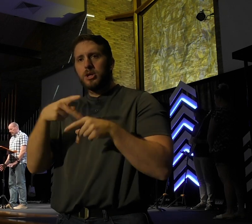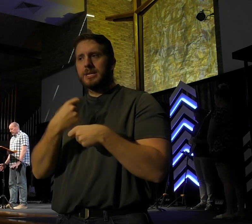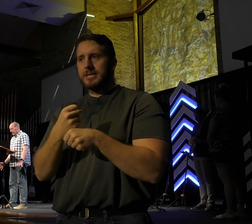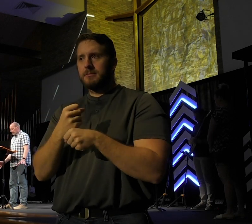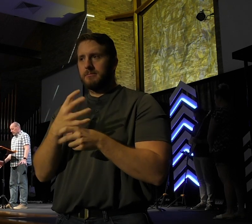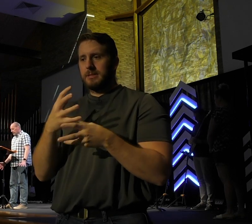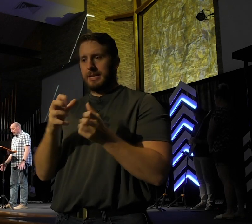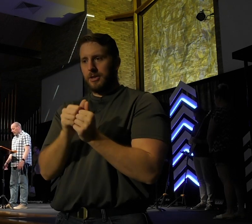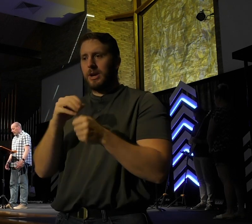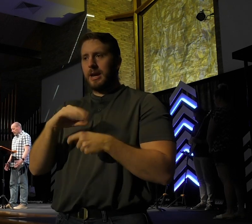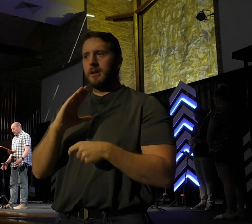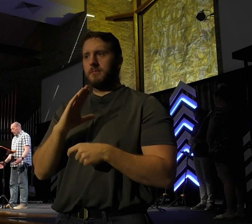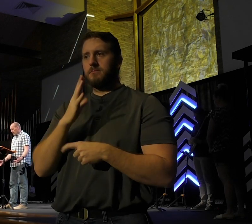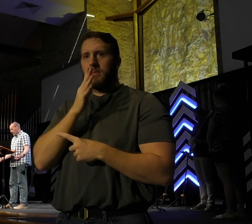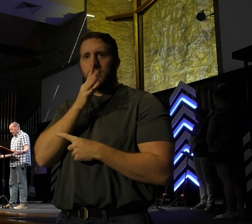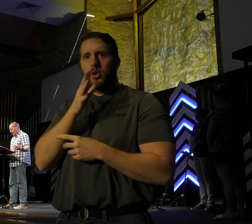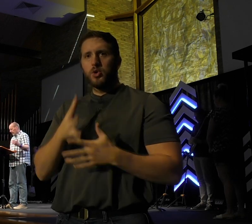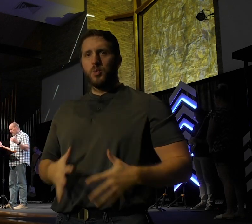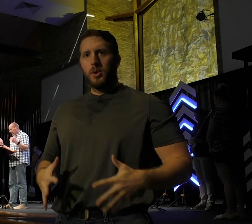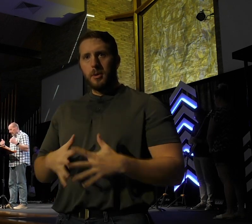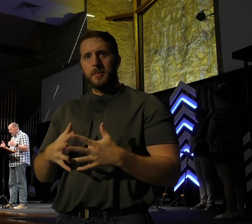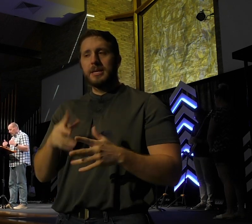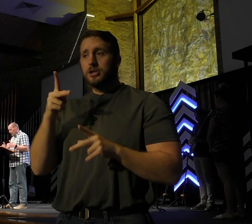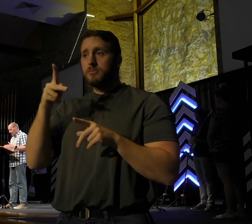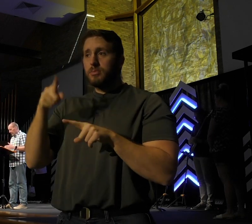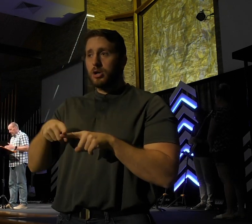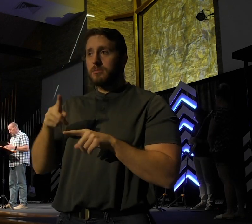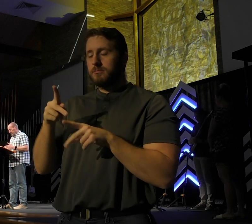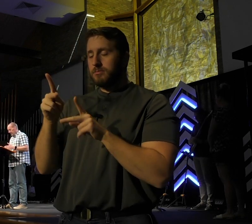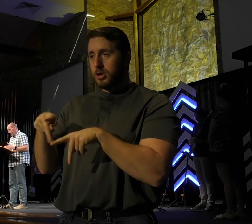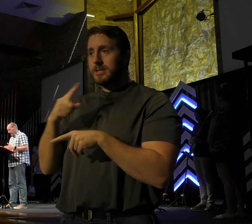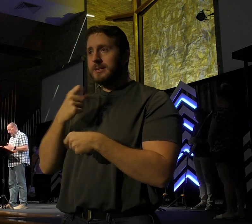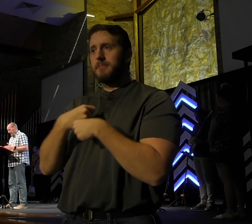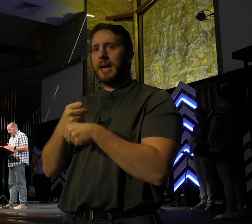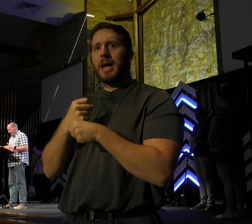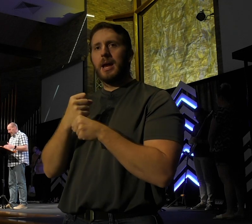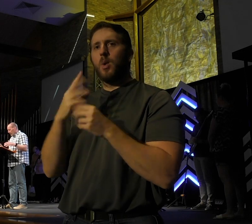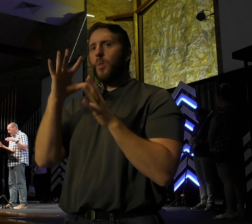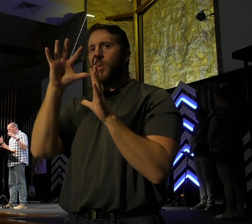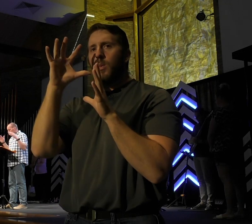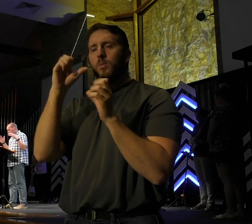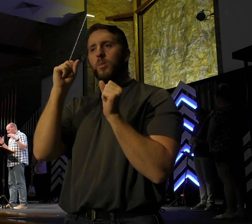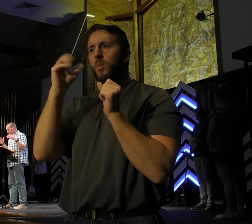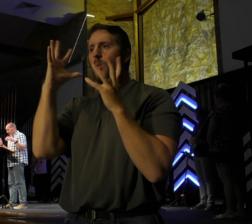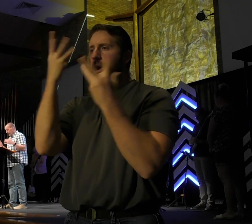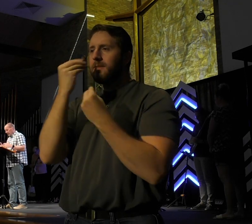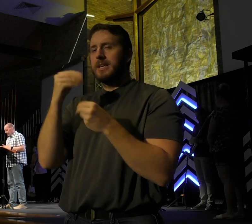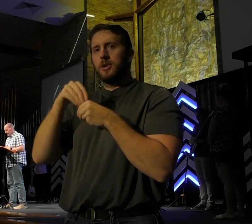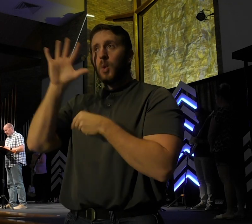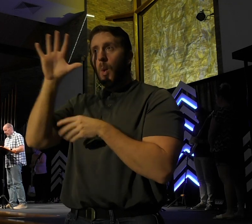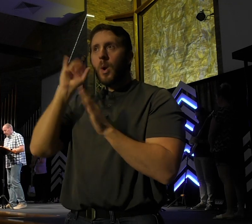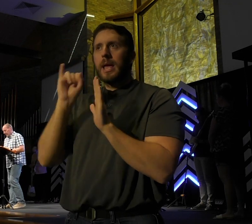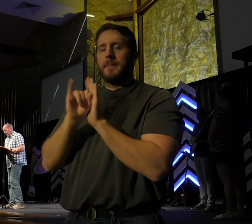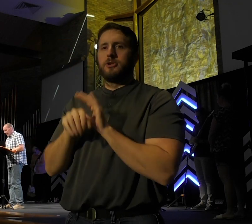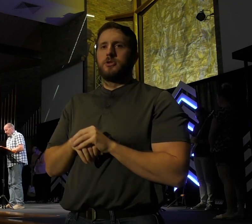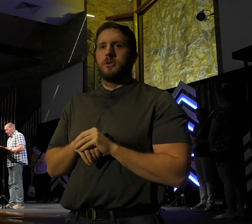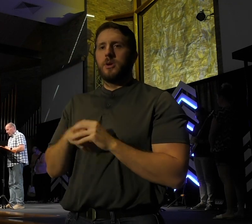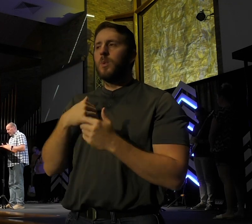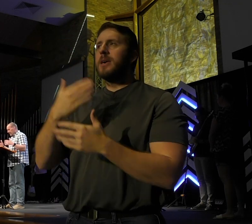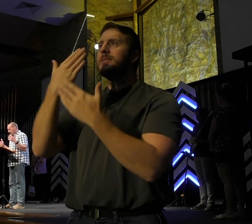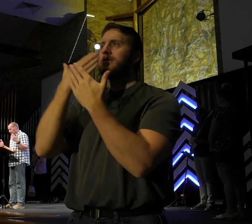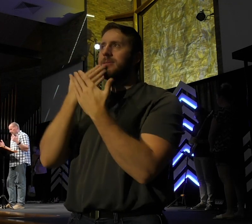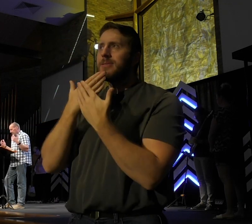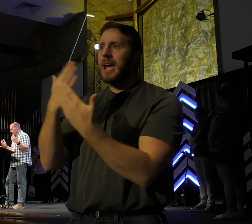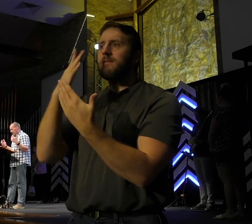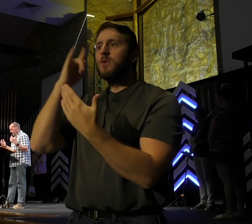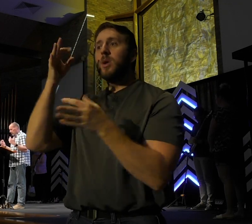Each person is made fearfully, wonderfully, and in your image. And we are so thankful, God, for